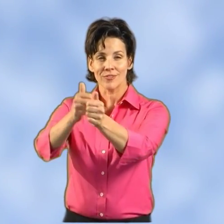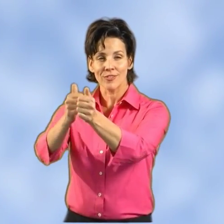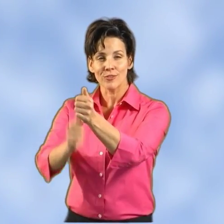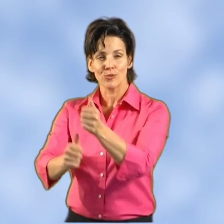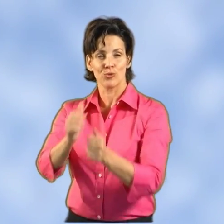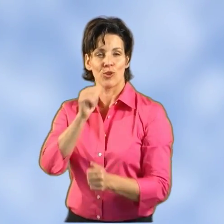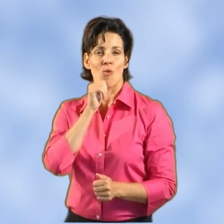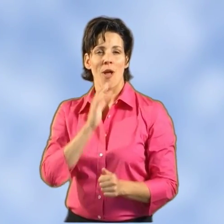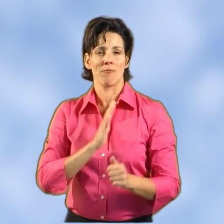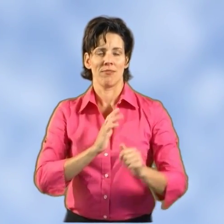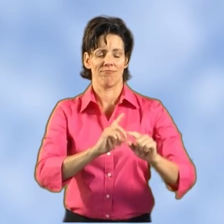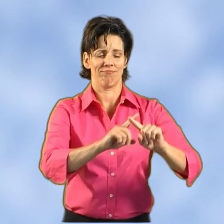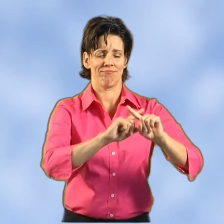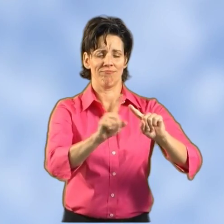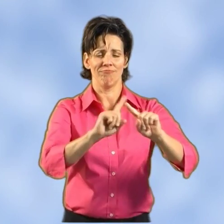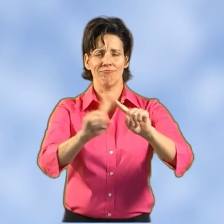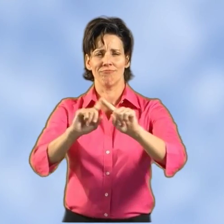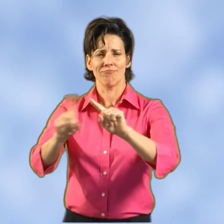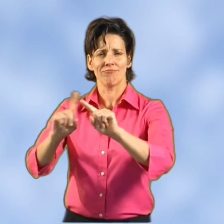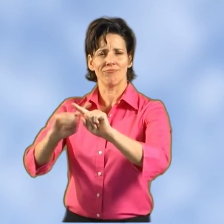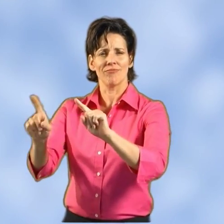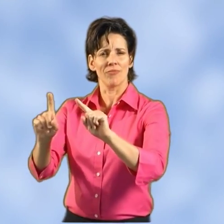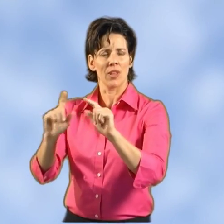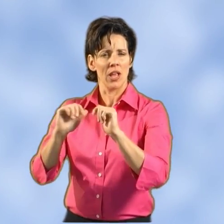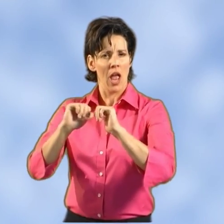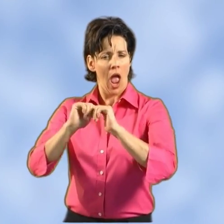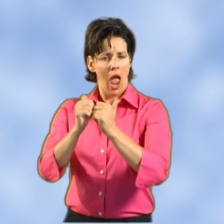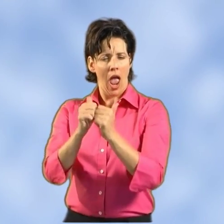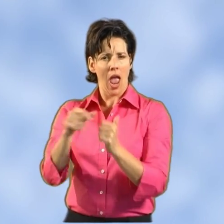Every woman copes differently